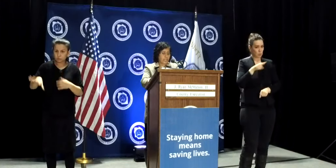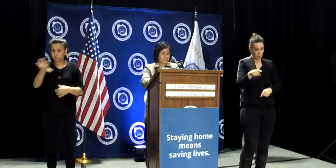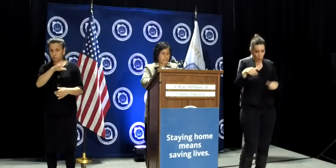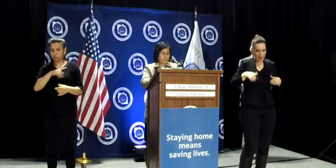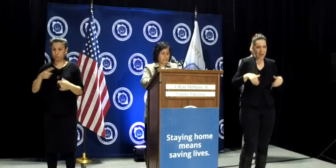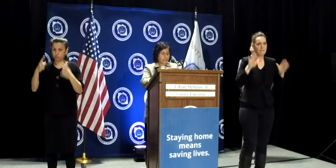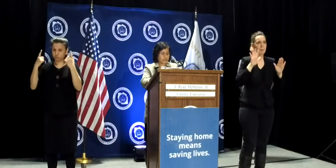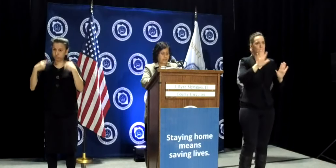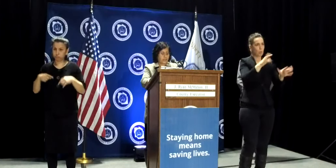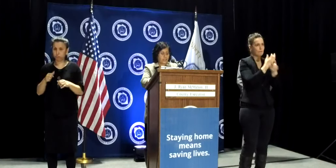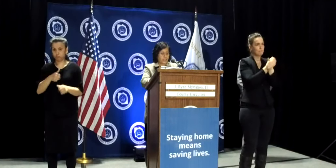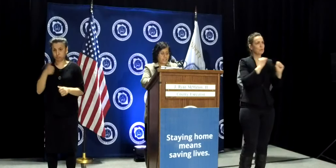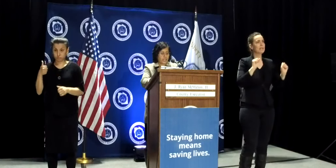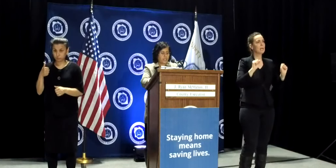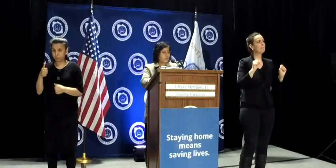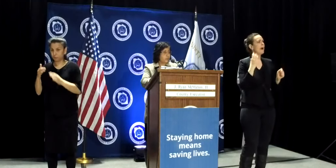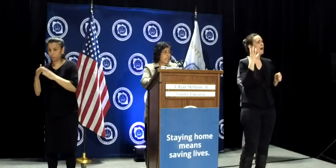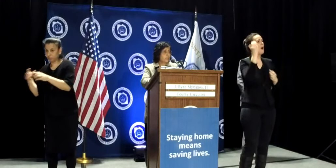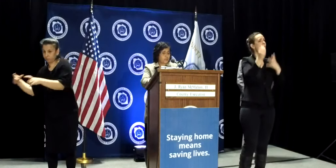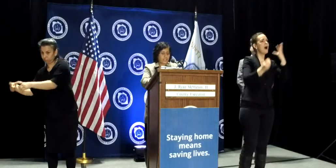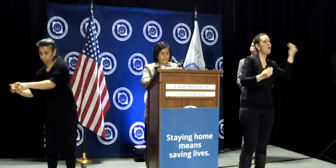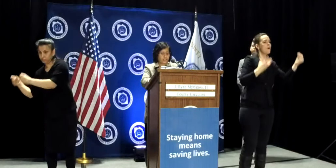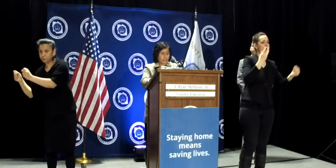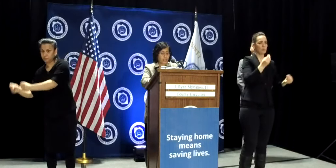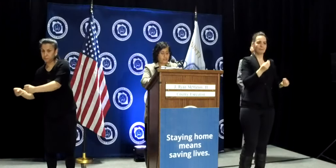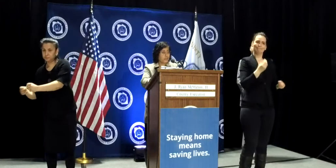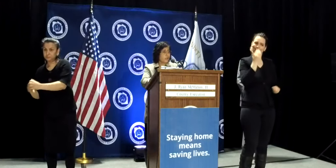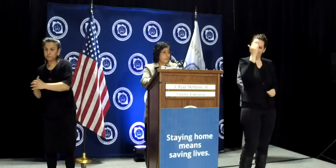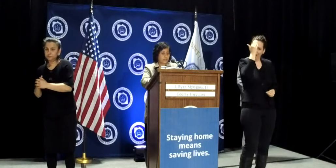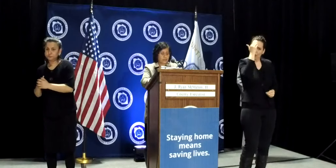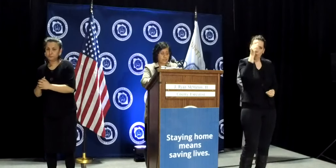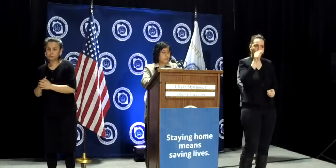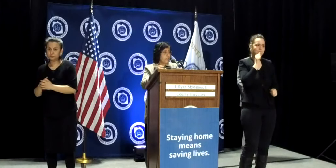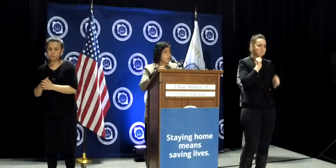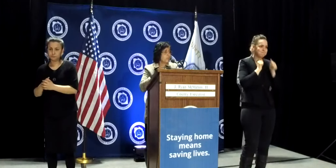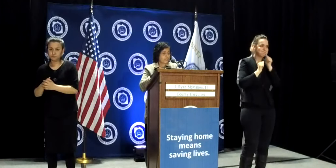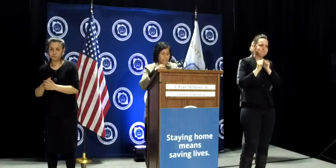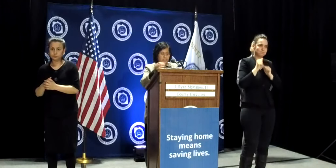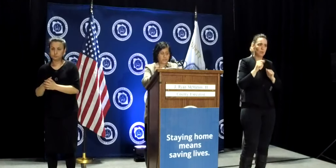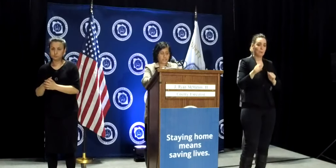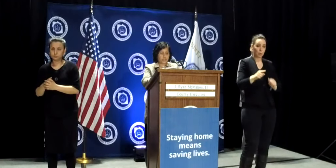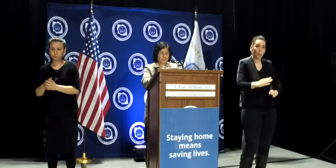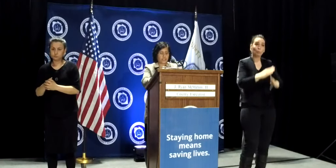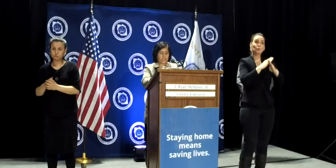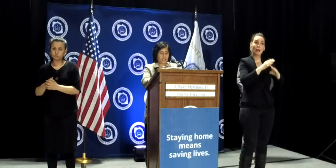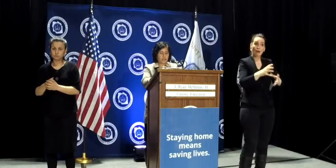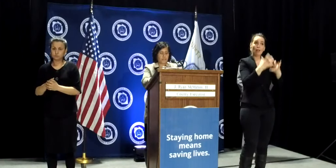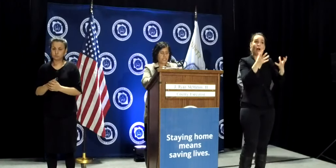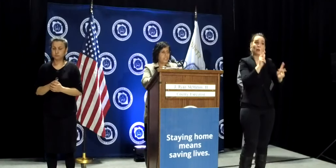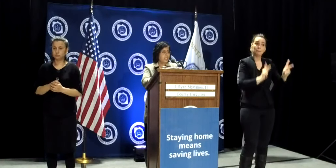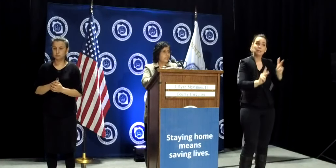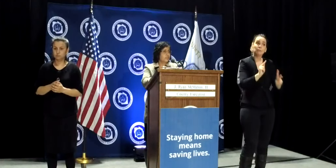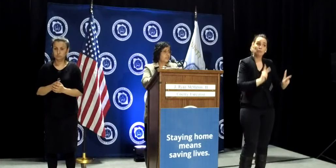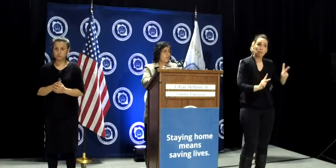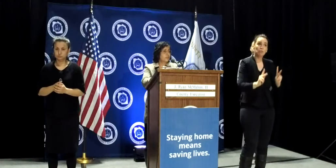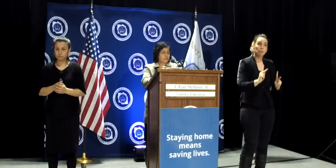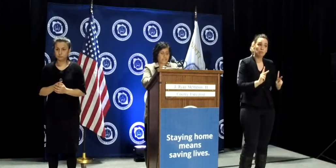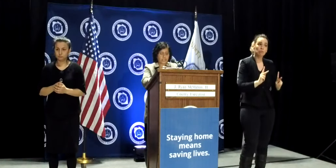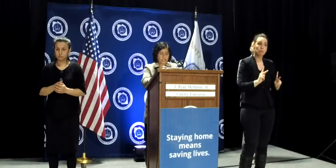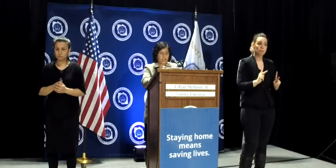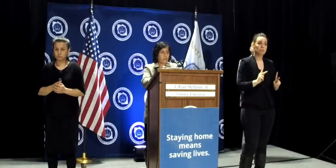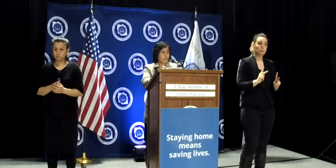actually protected others. And that brings a lot of joy to me personally during this difficult time, and which